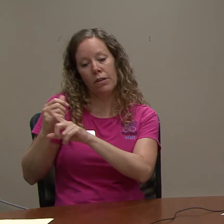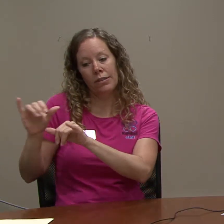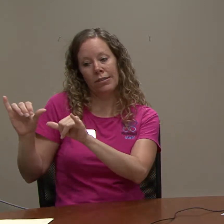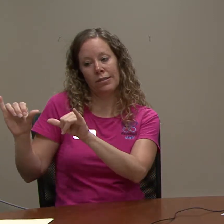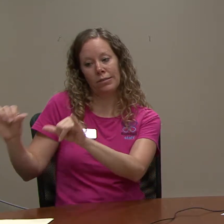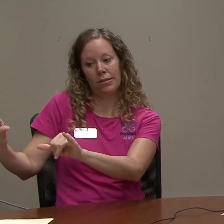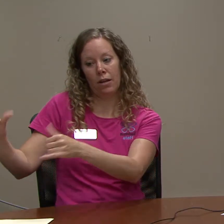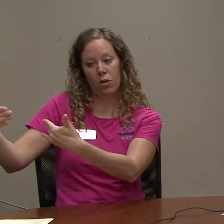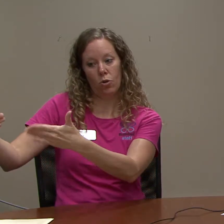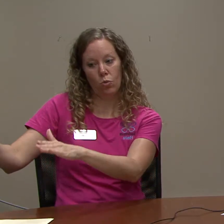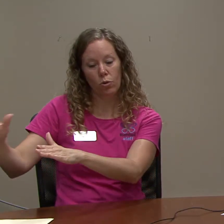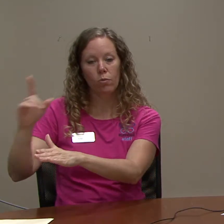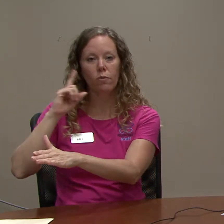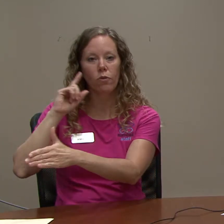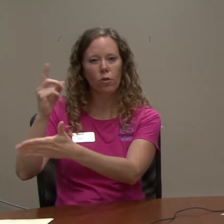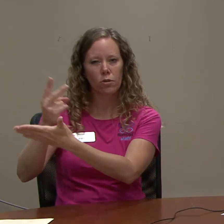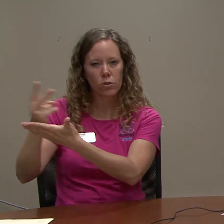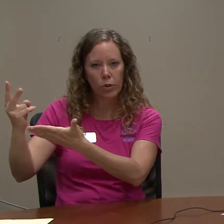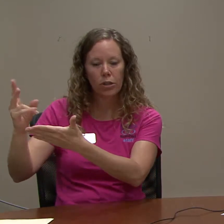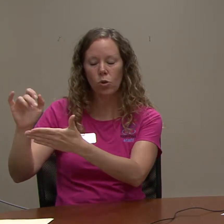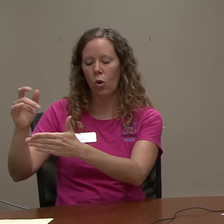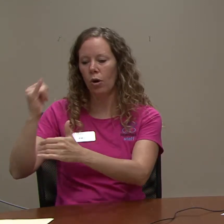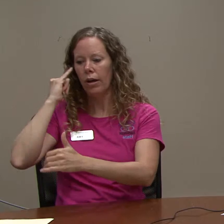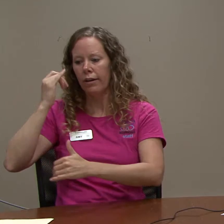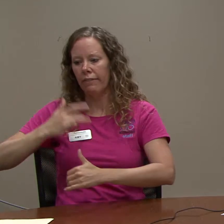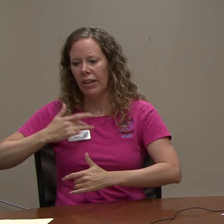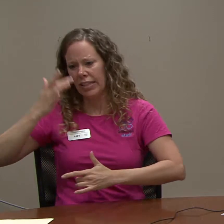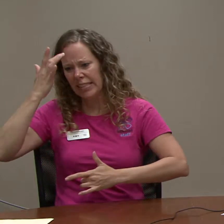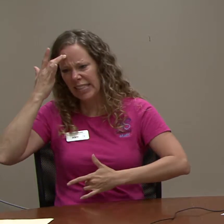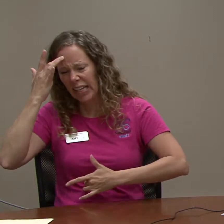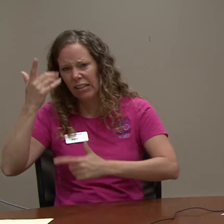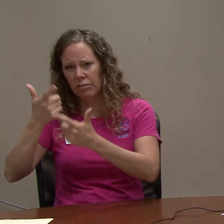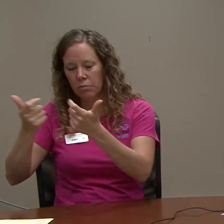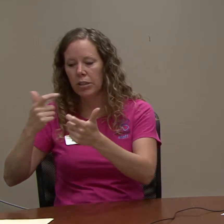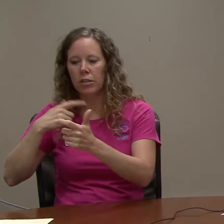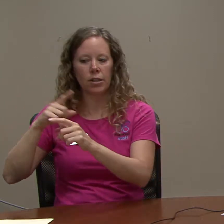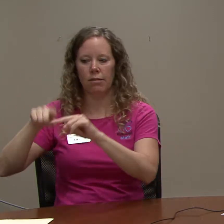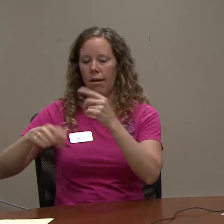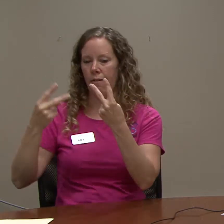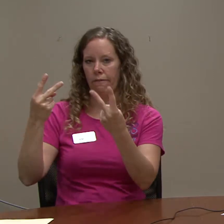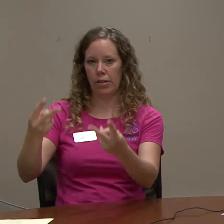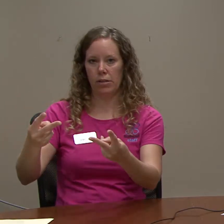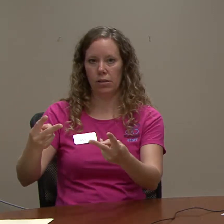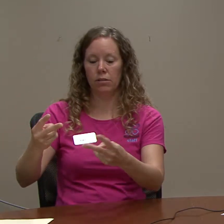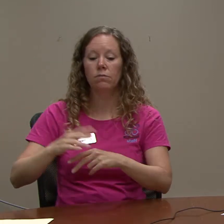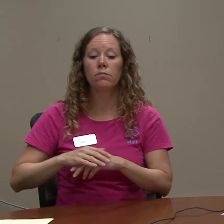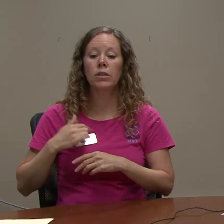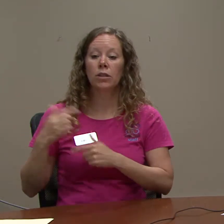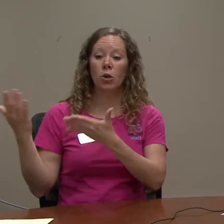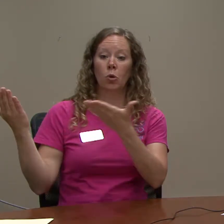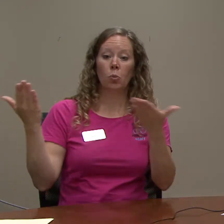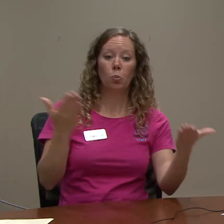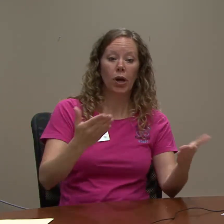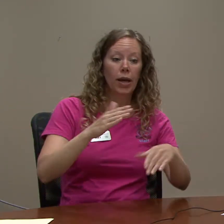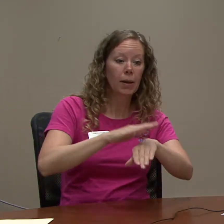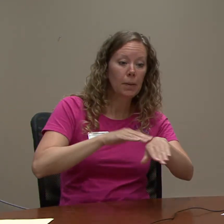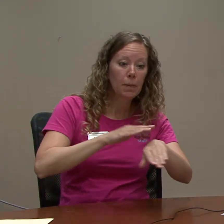self-isolating or is symptomatic. Please do not bring pets or any food or beverages with your